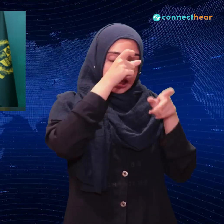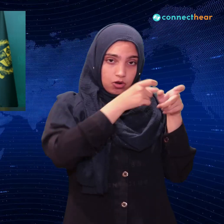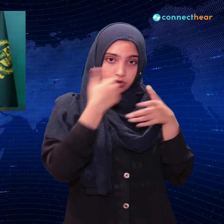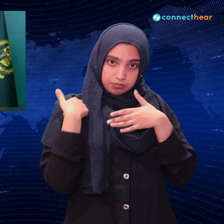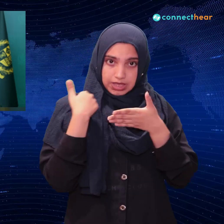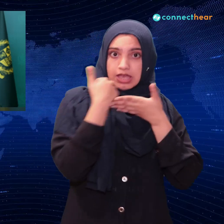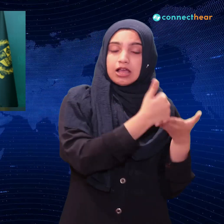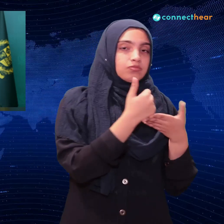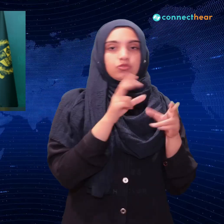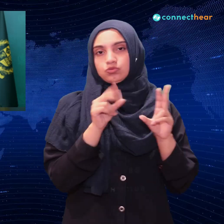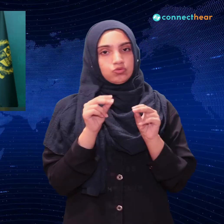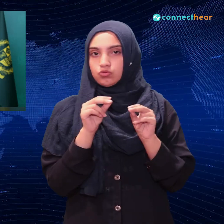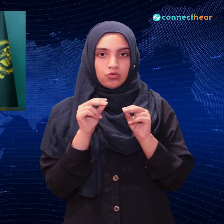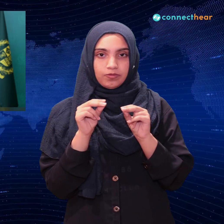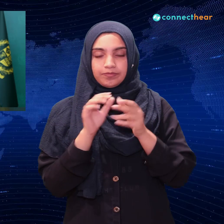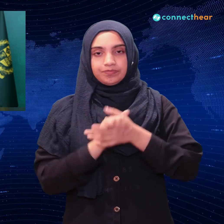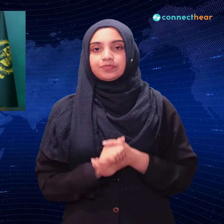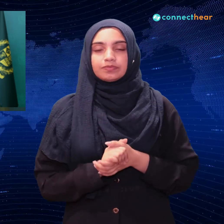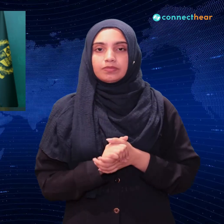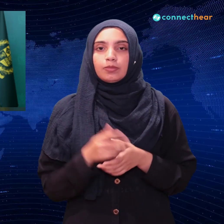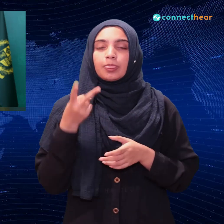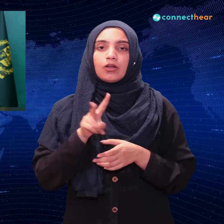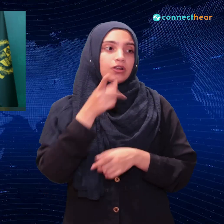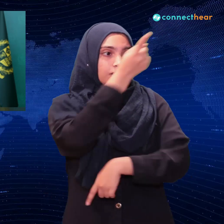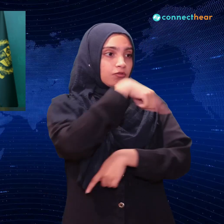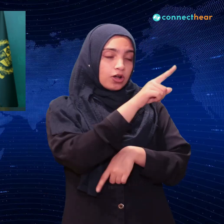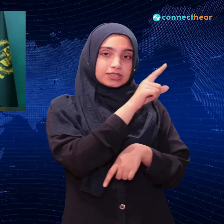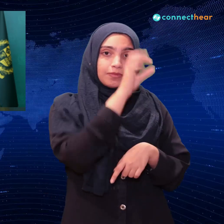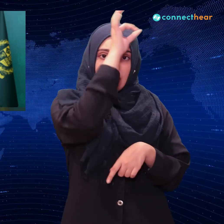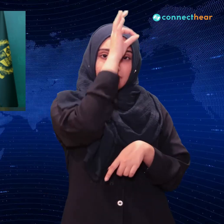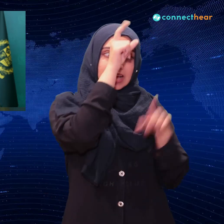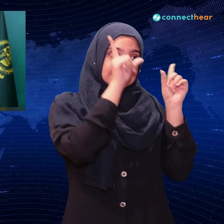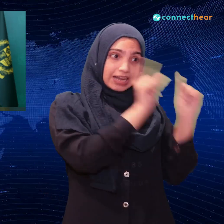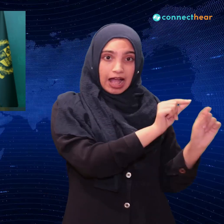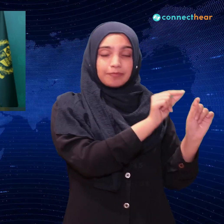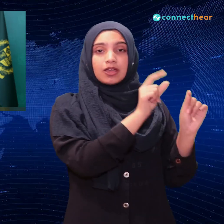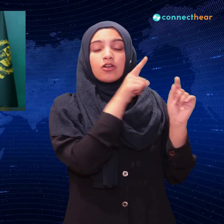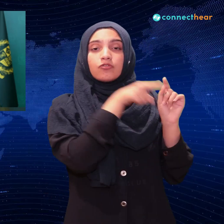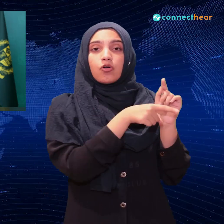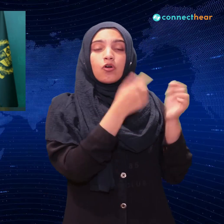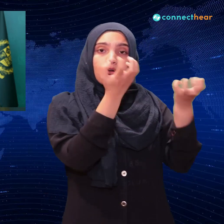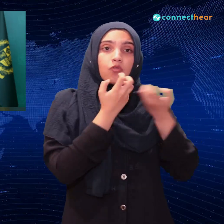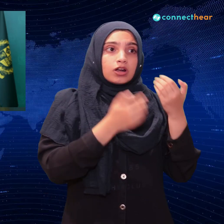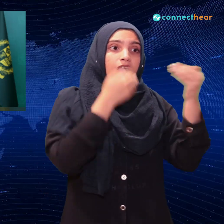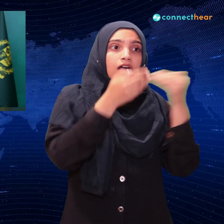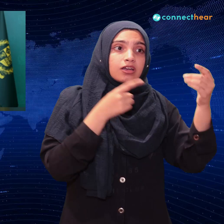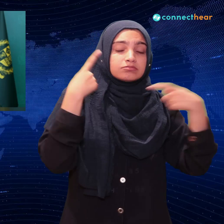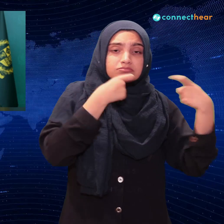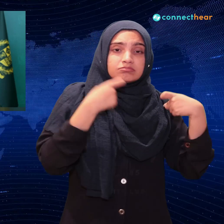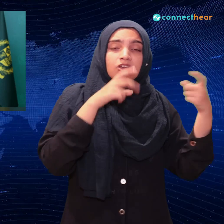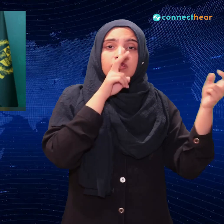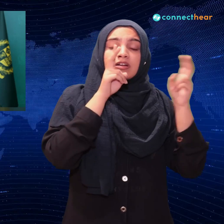trained that fighting foreign occupation was a sacred duty, a holy war, or jihad, they